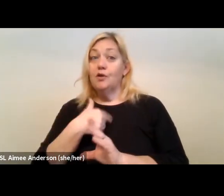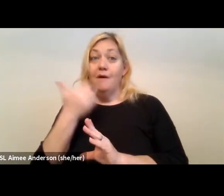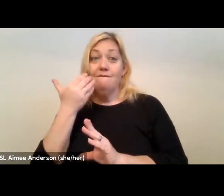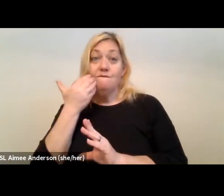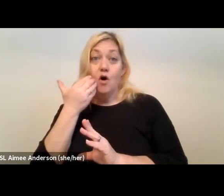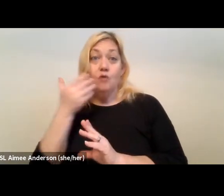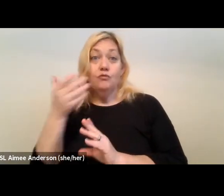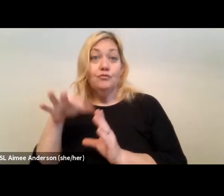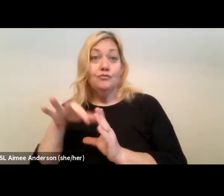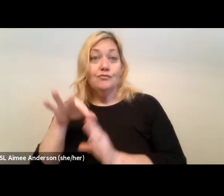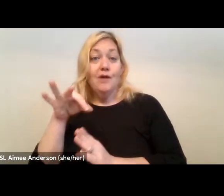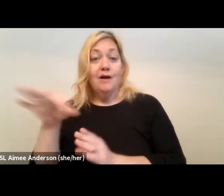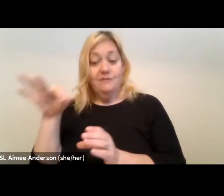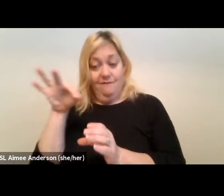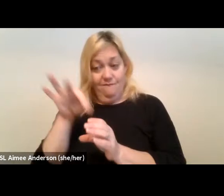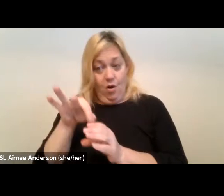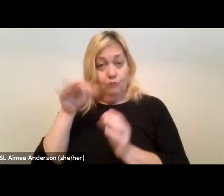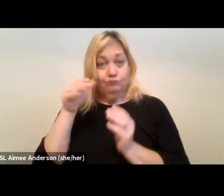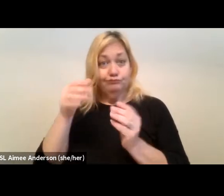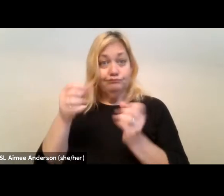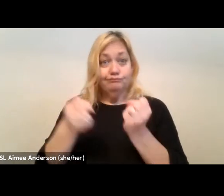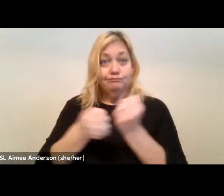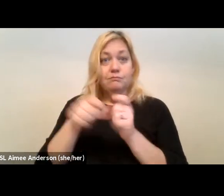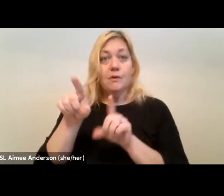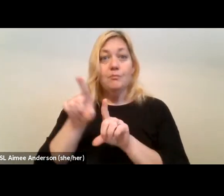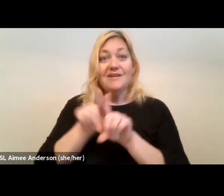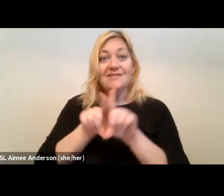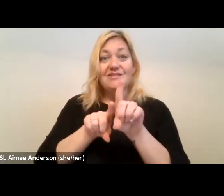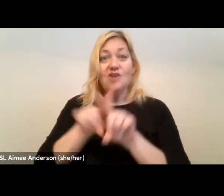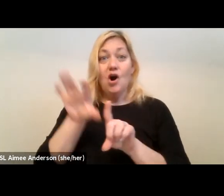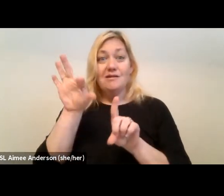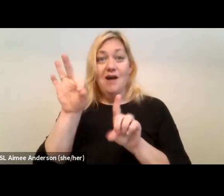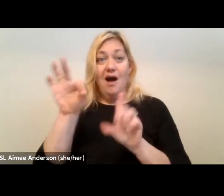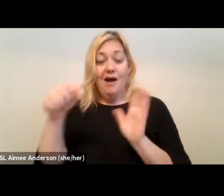and you would like to vote for the amendment, please press *9 at this time.